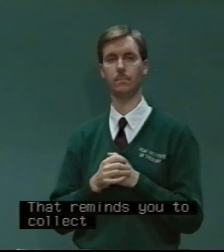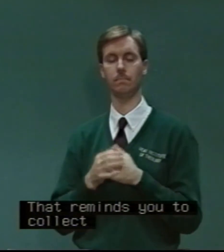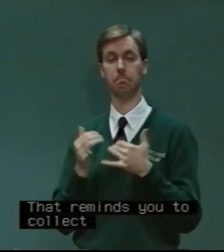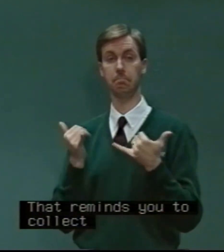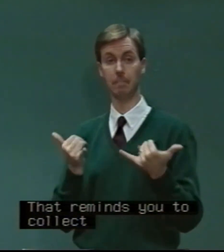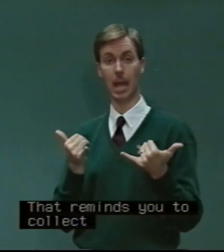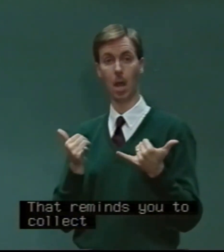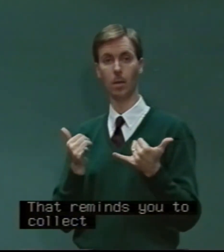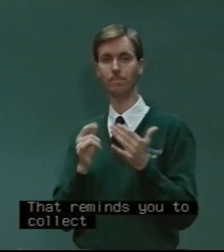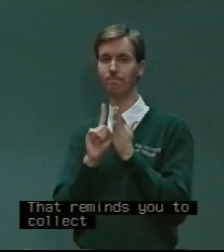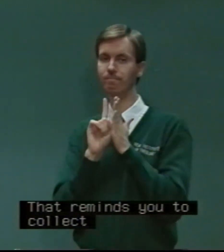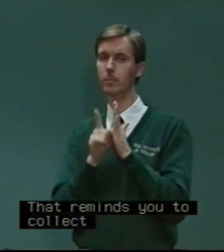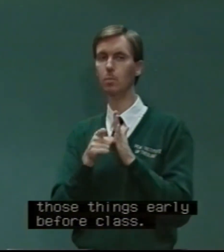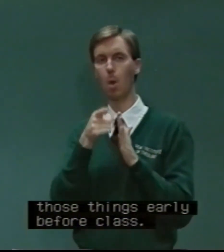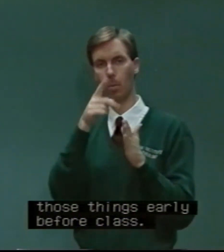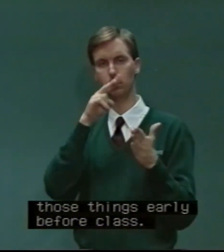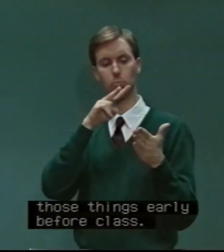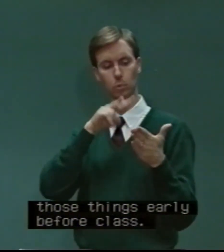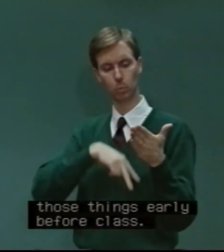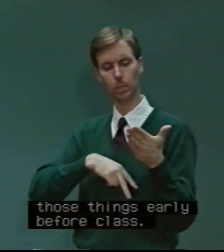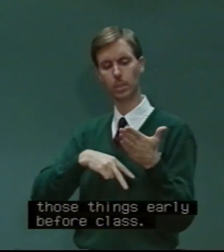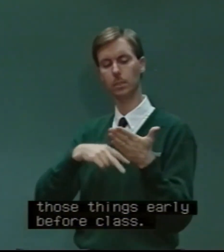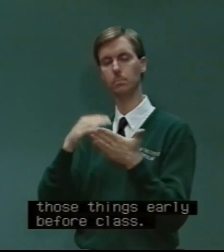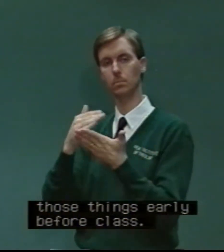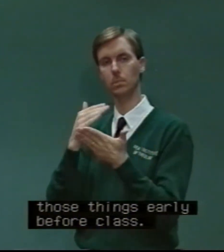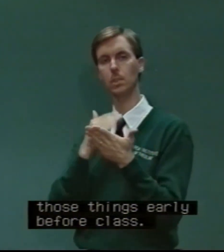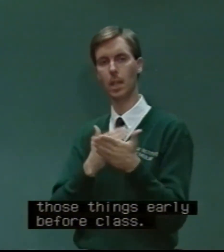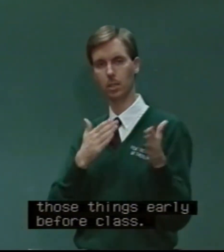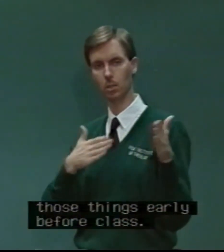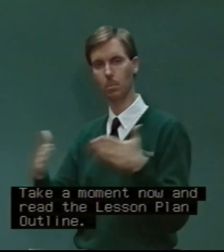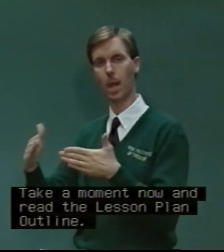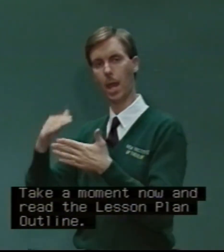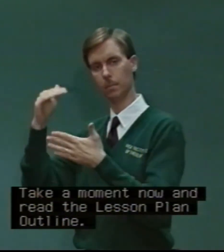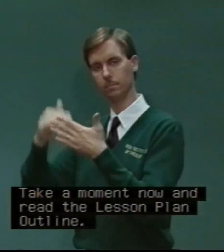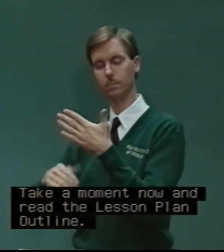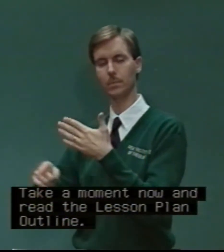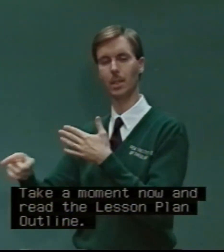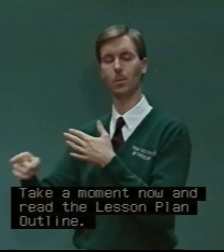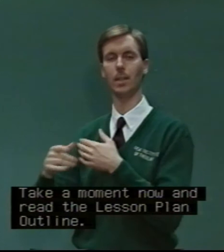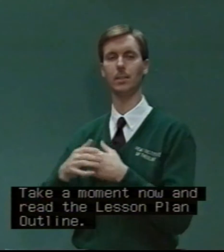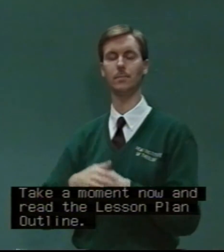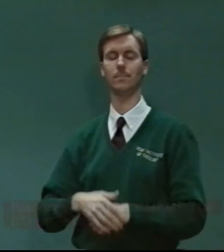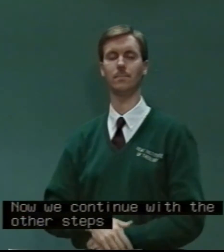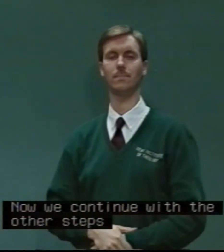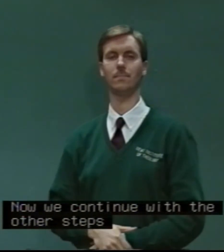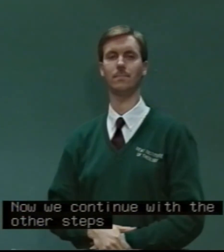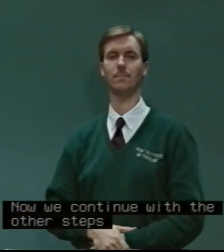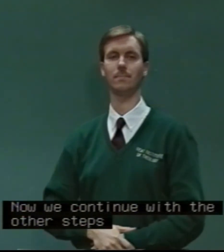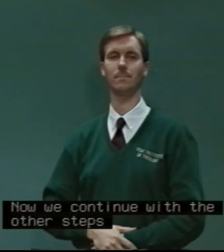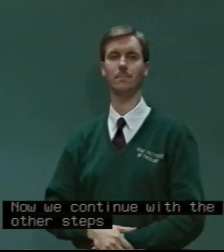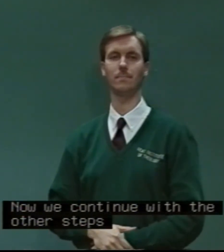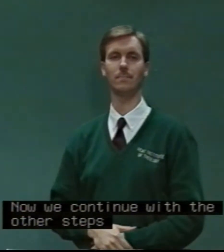That reminds you to collect those things early before class. Take a moment now and read the lesson plan.